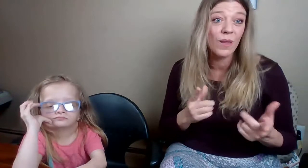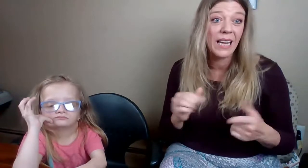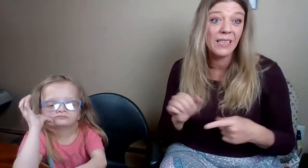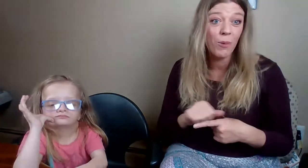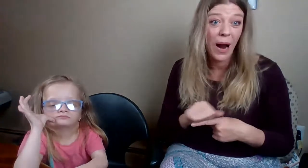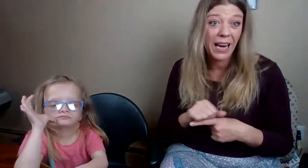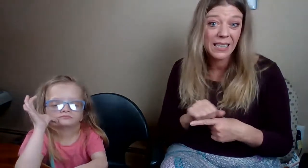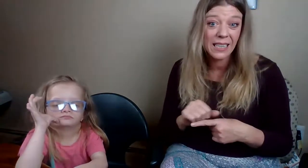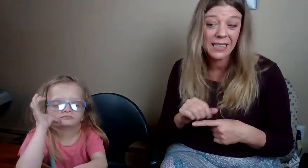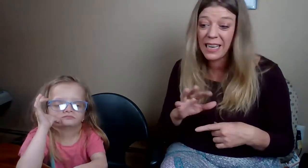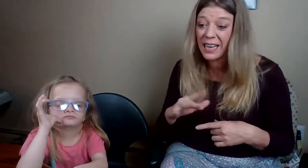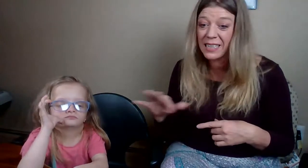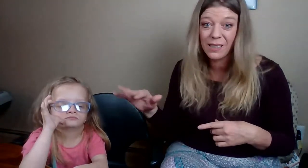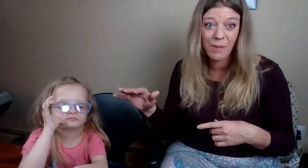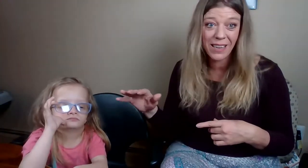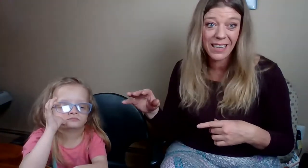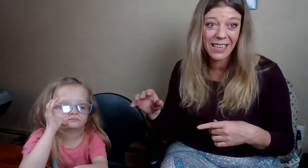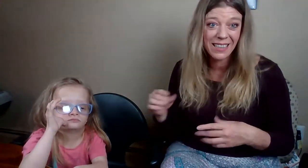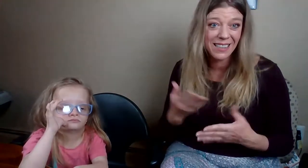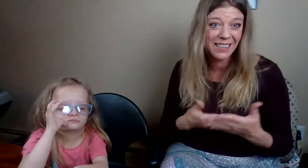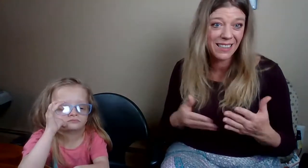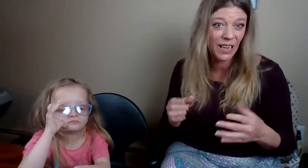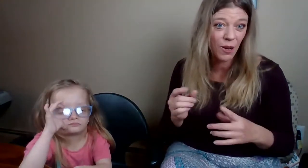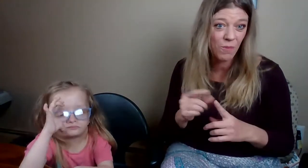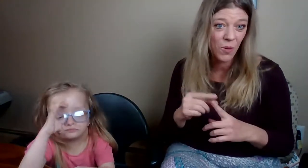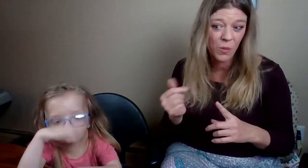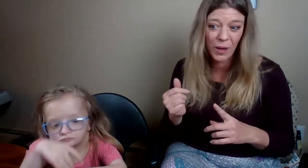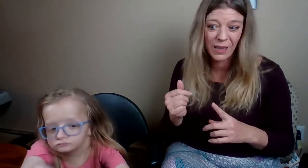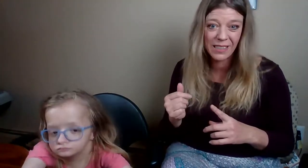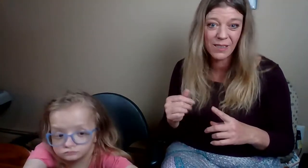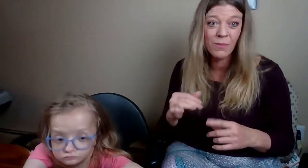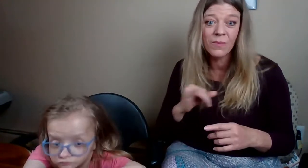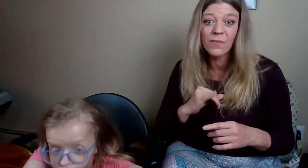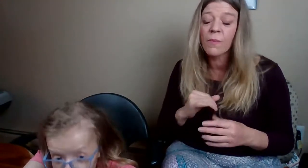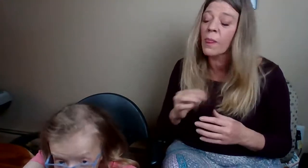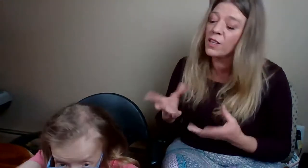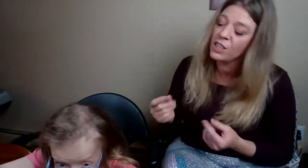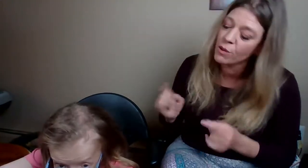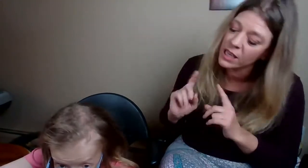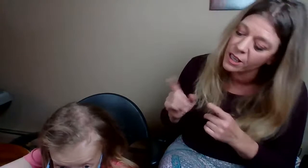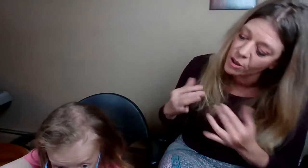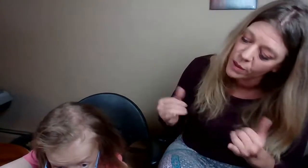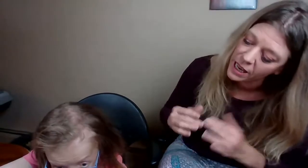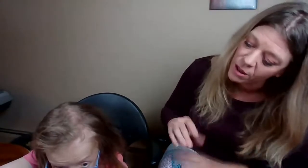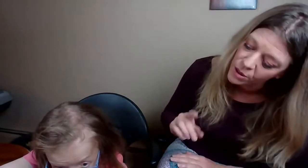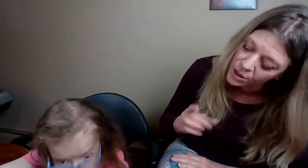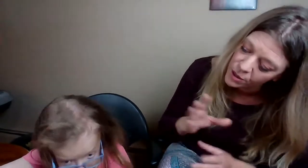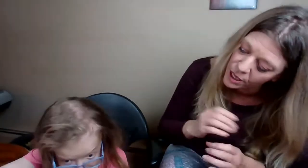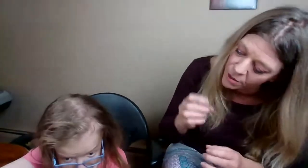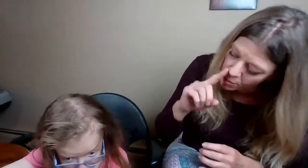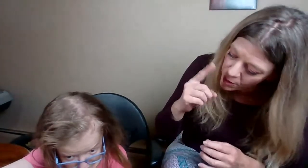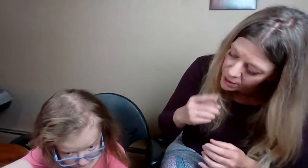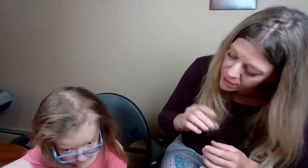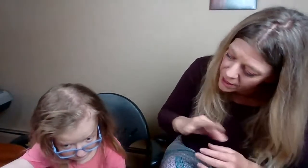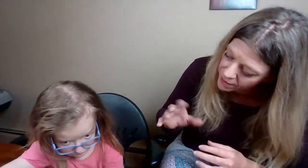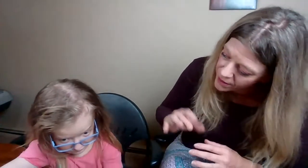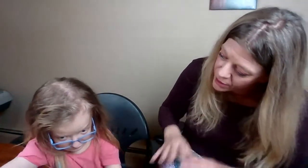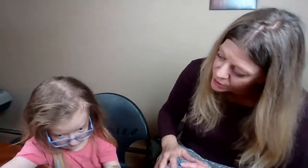let's practice spelling some words. Do you want to go now? You get bored when I finger